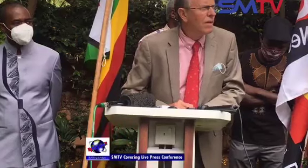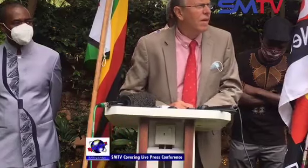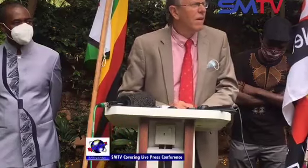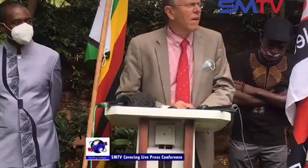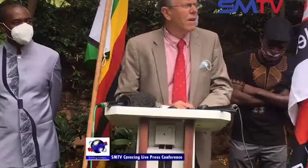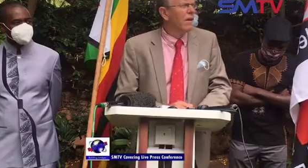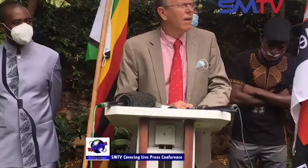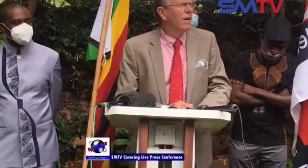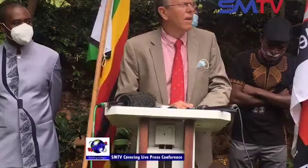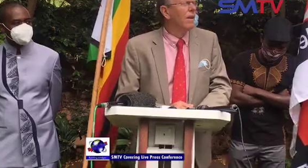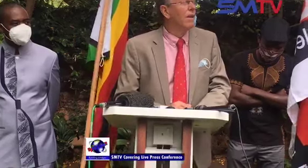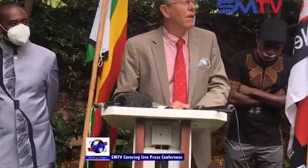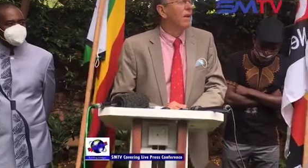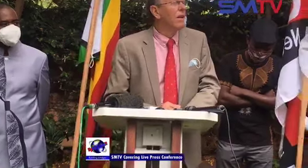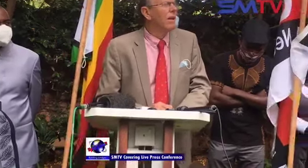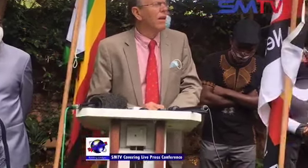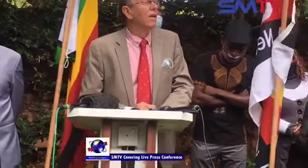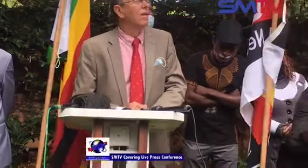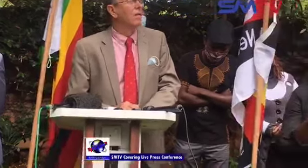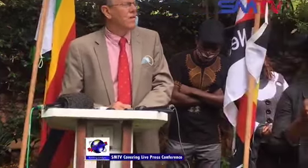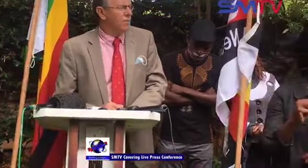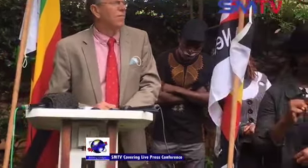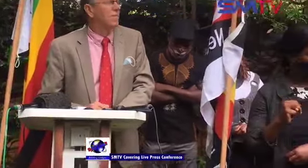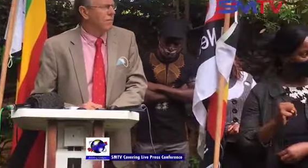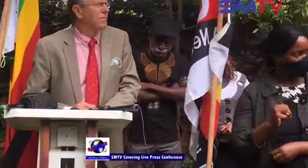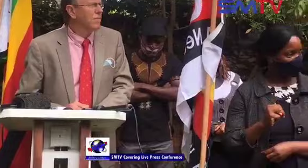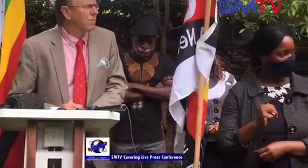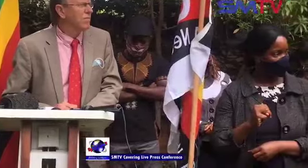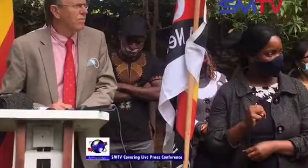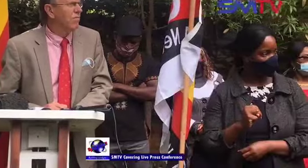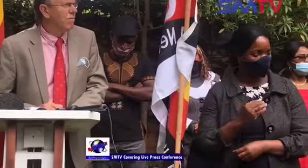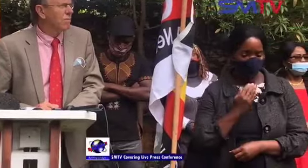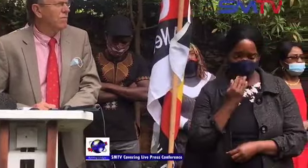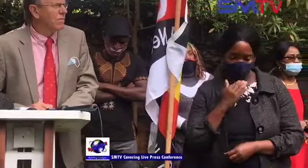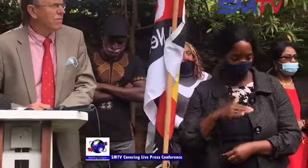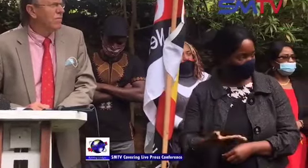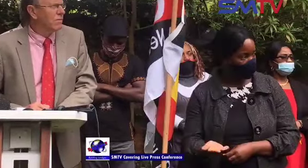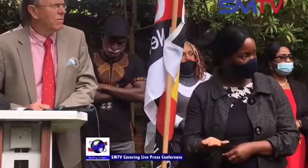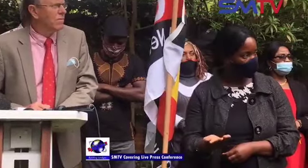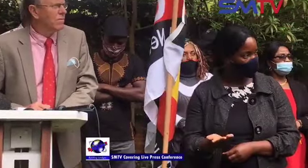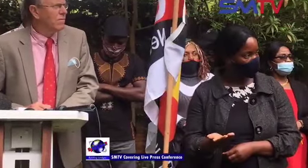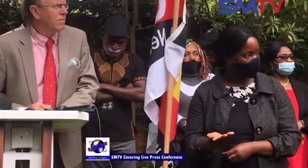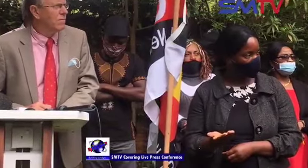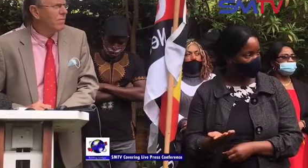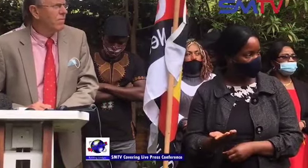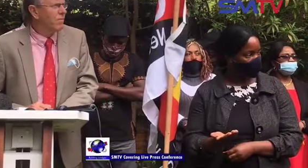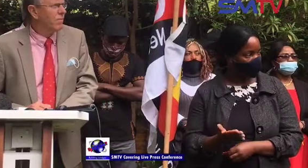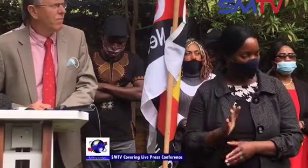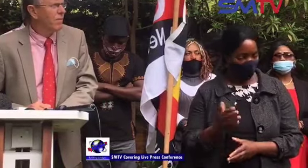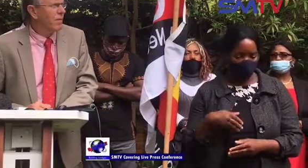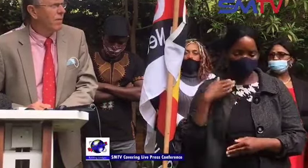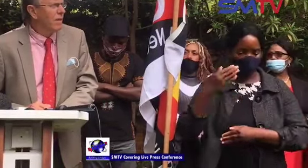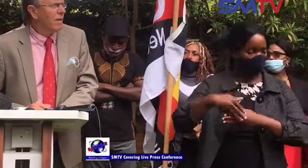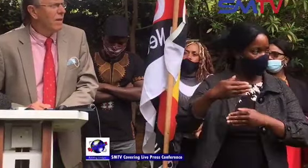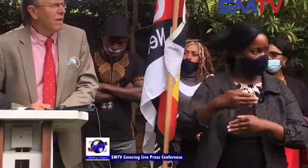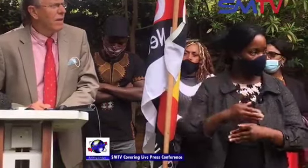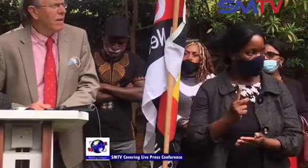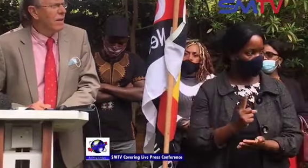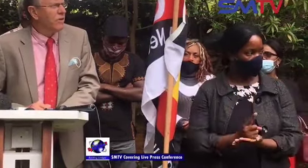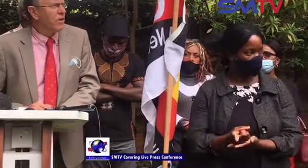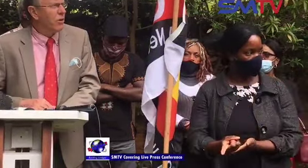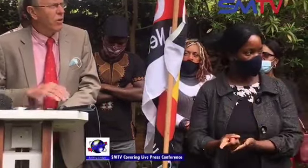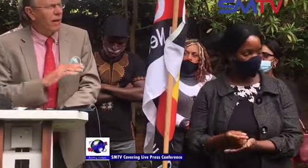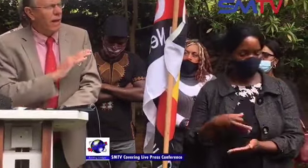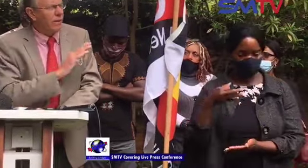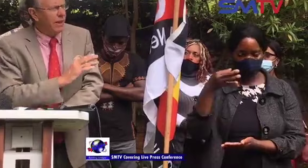in your presentation, and the donation that came in, say, foreign currency, how is it treated in that?